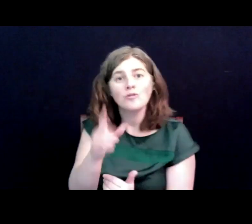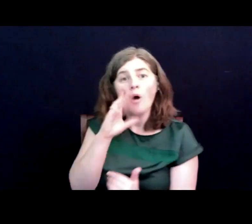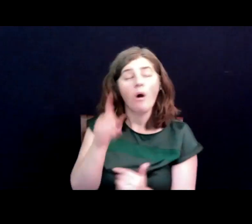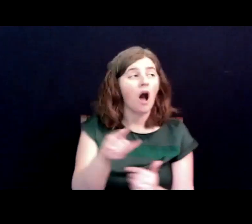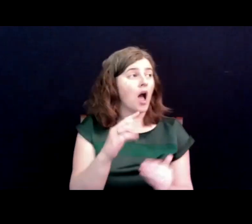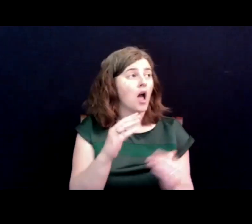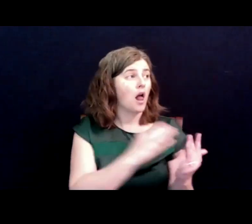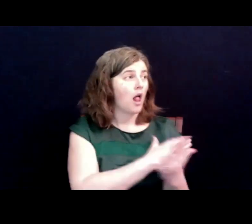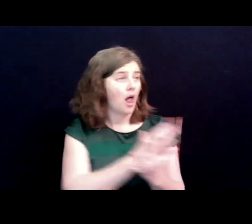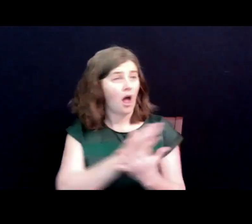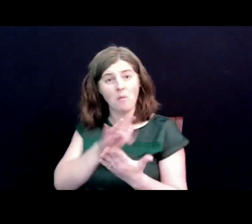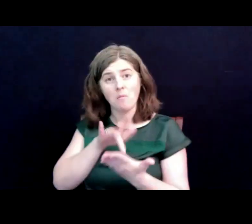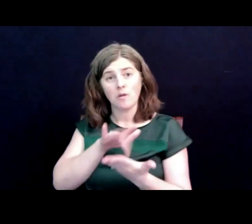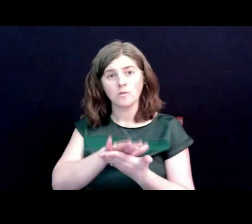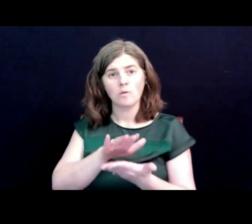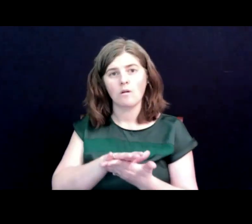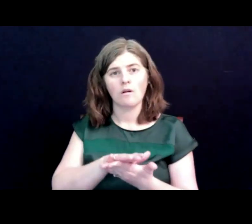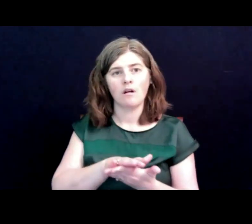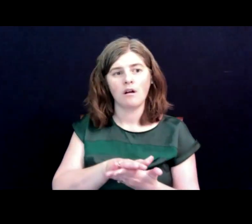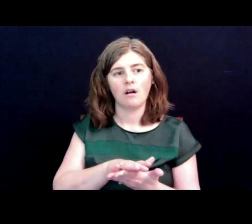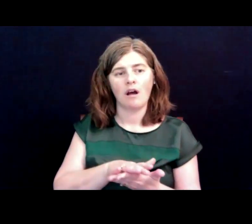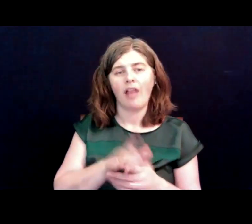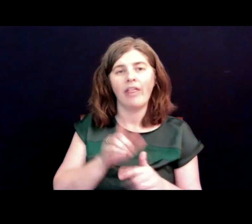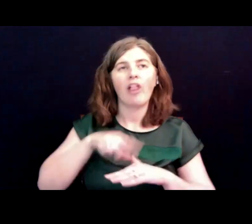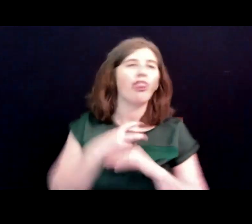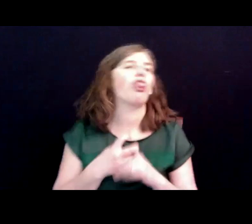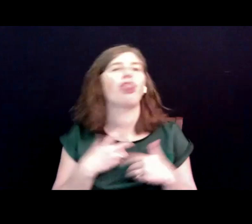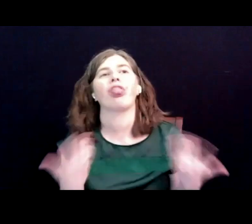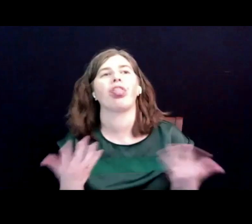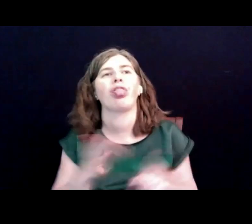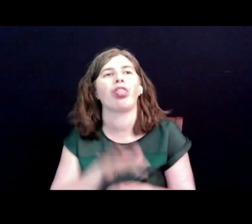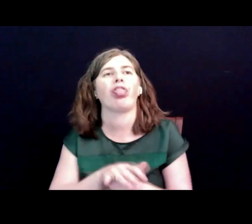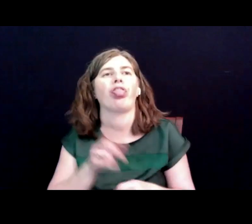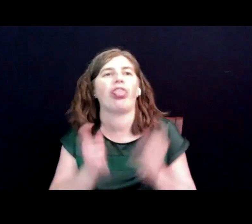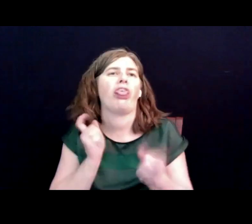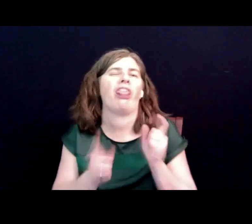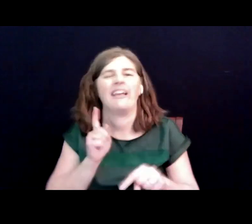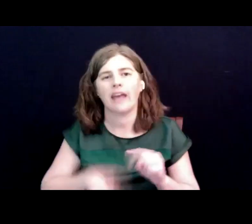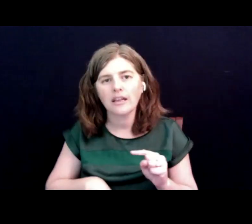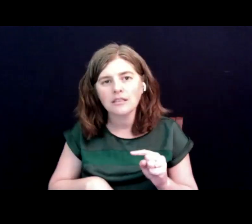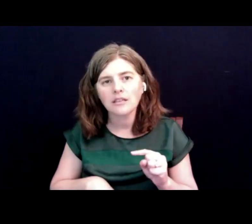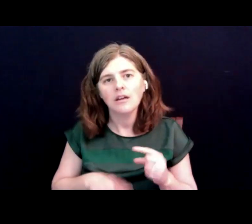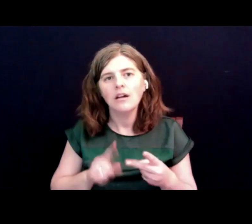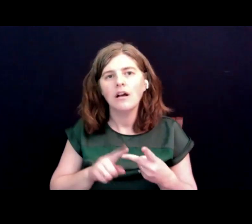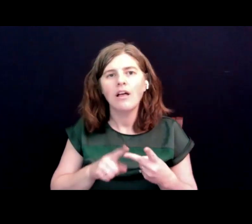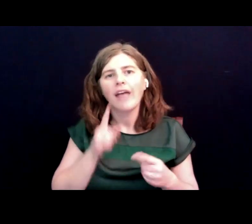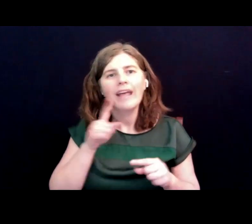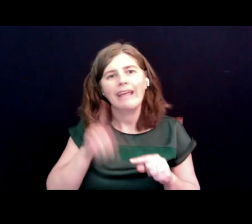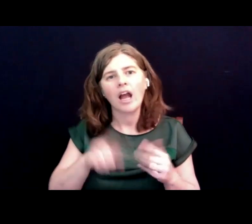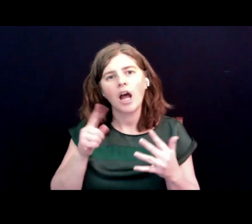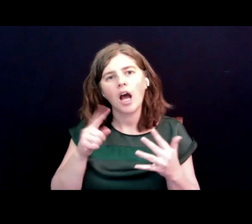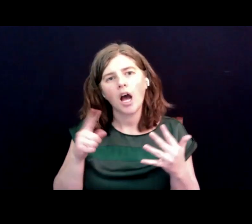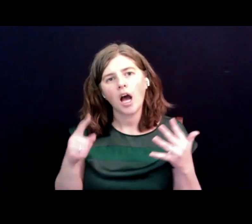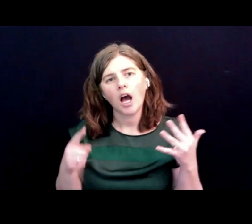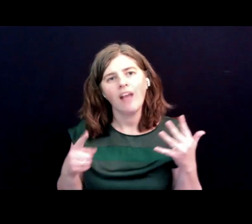middle school or whatever, they don't just get to flop down on the floor and pitch a fit, right? Or they don't just get to do X, Y, and